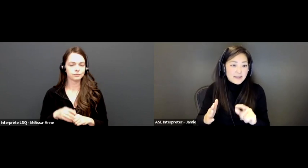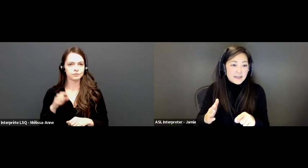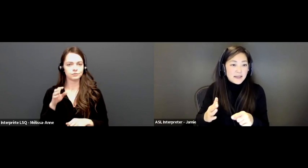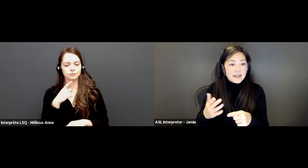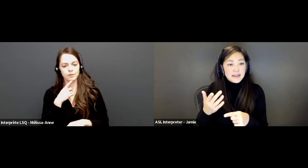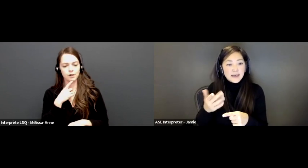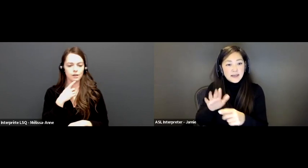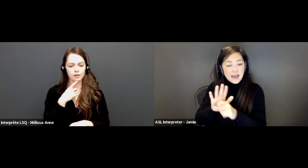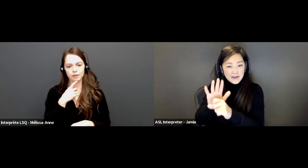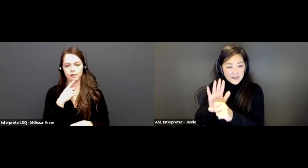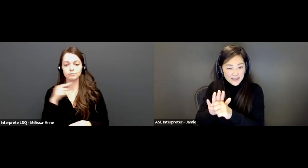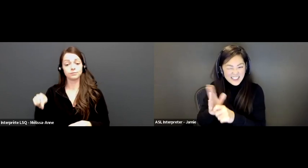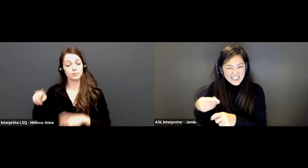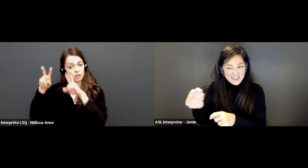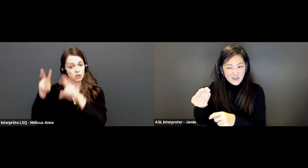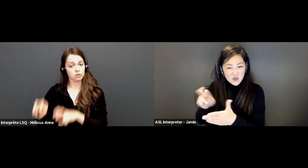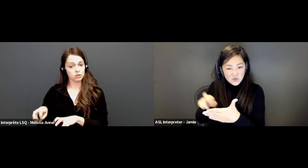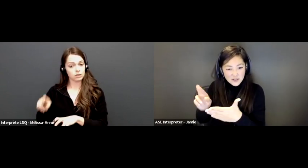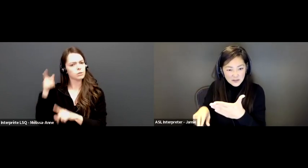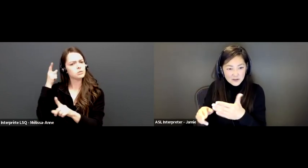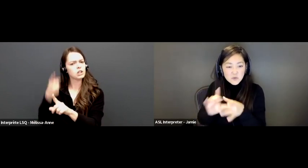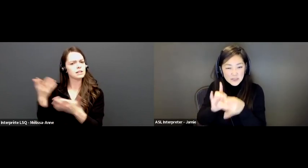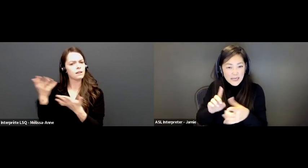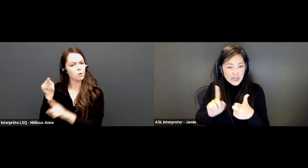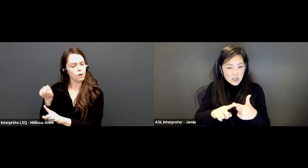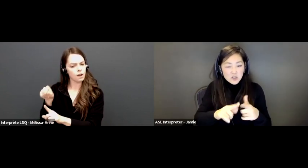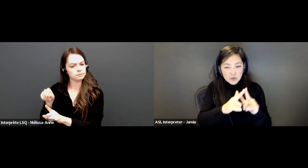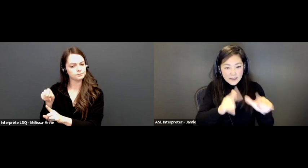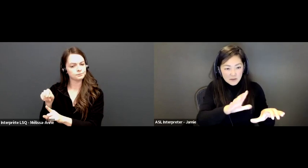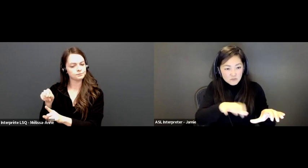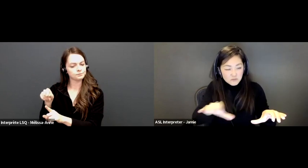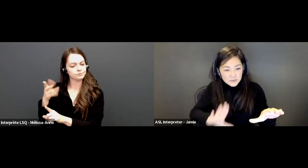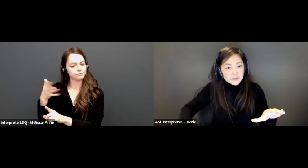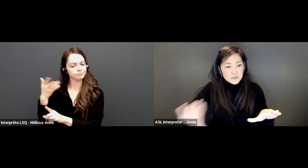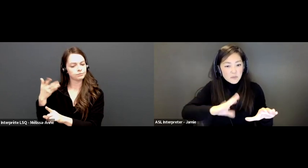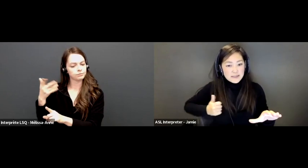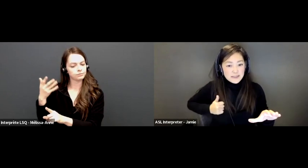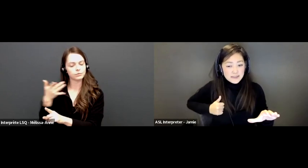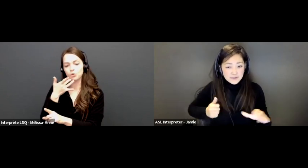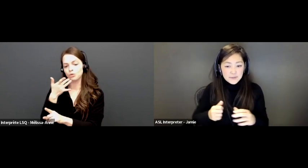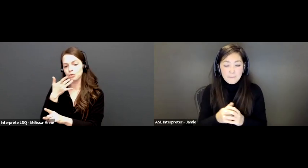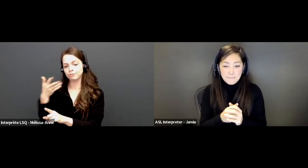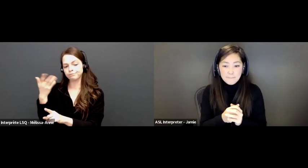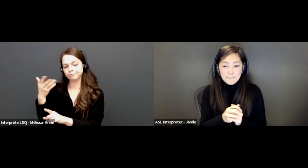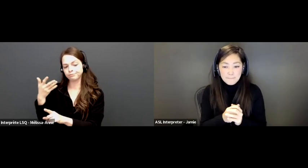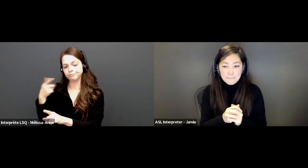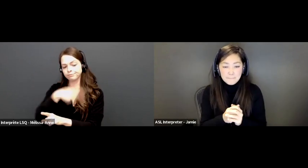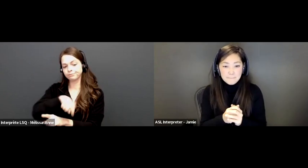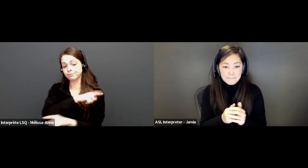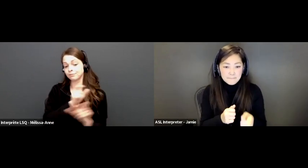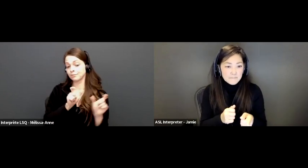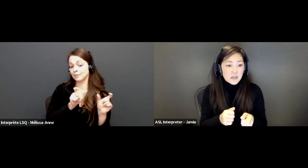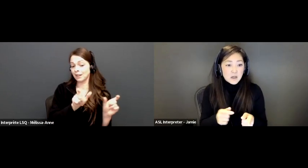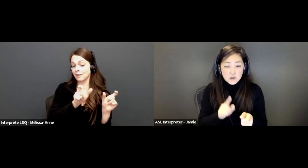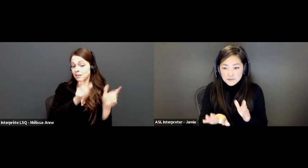knowledge to examine the human rights dimensions on encampments across Canada. And in order to do so, we mobilized very quickly